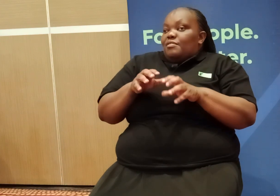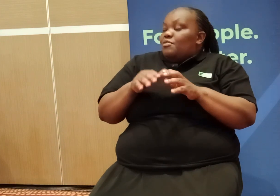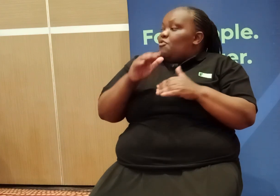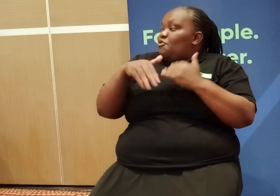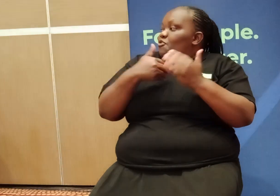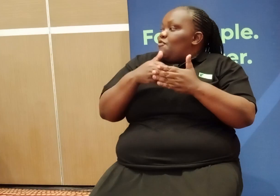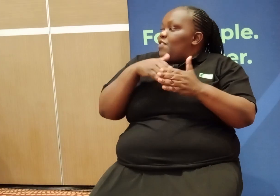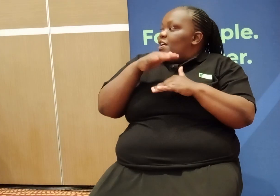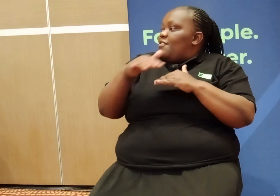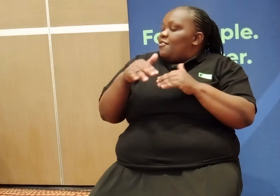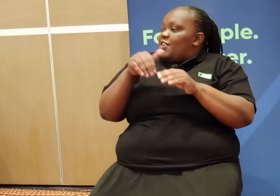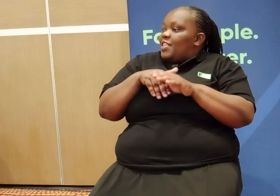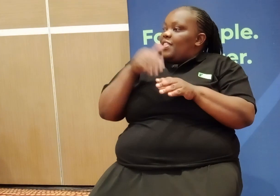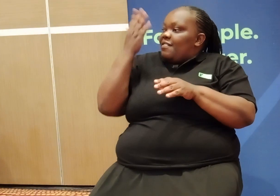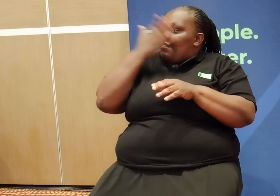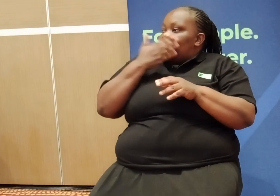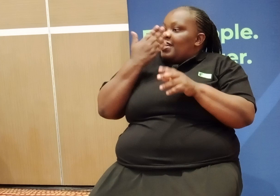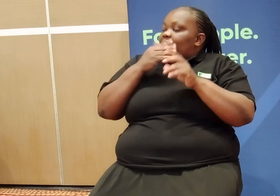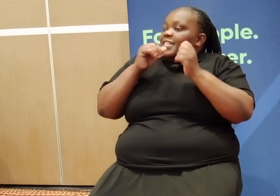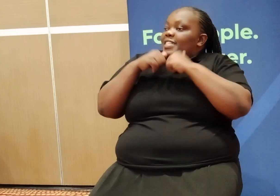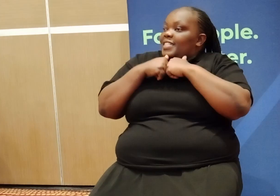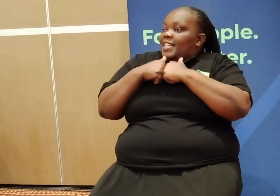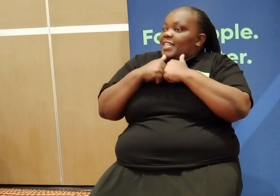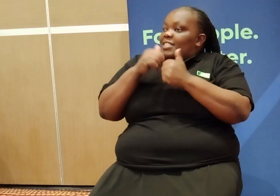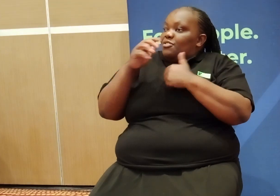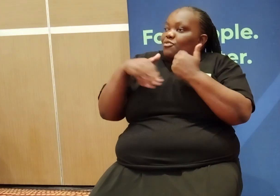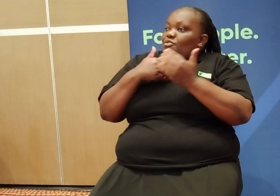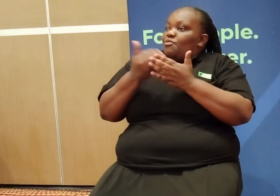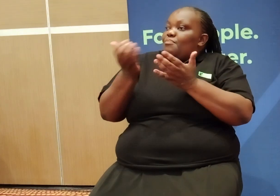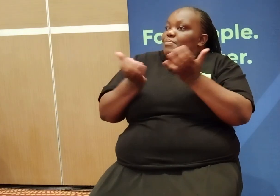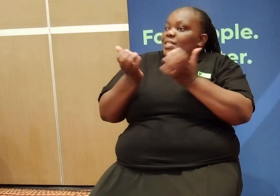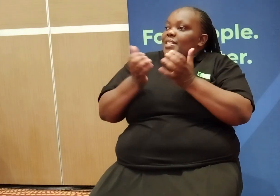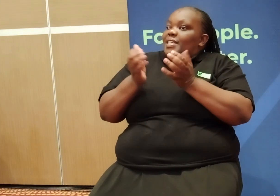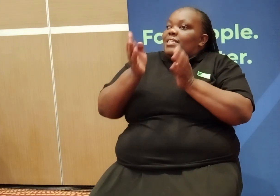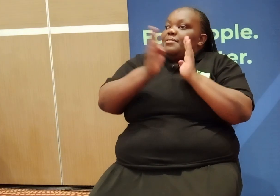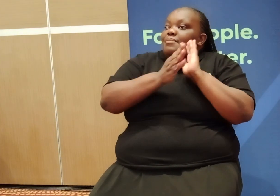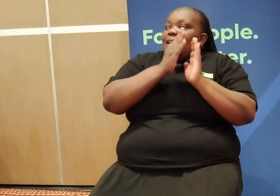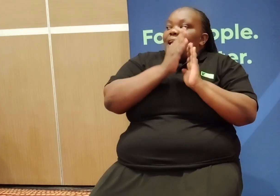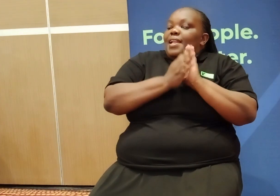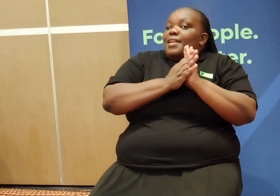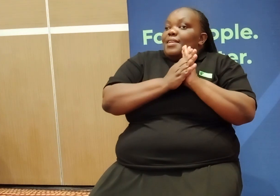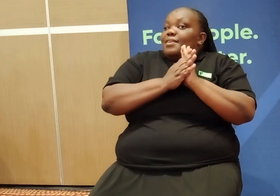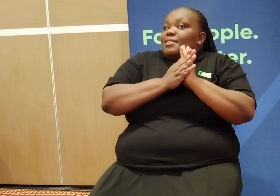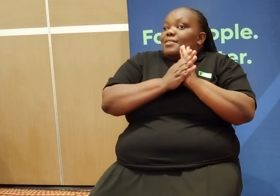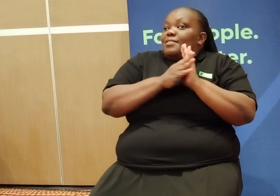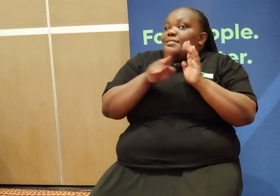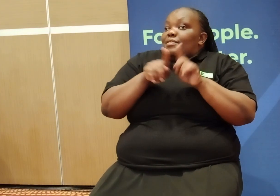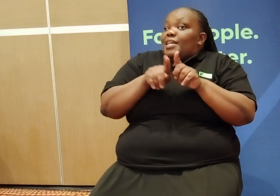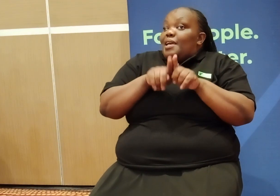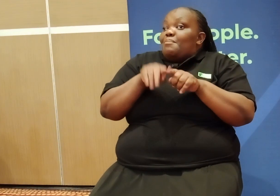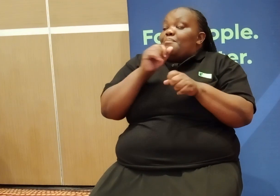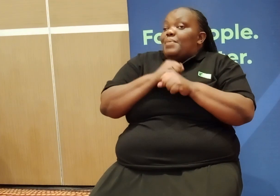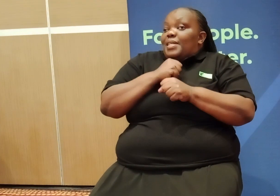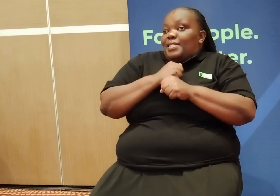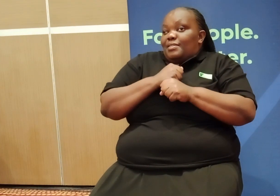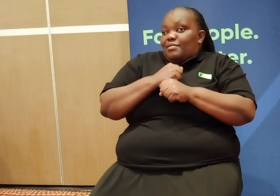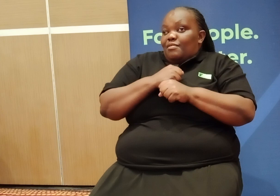Overall, even in the face of a challenging and volatile business landscape, we steadfastly remained focused